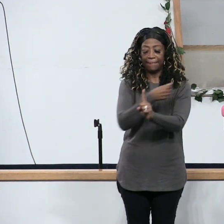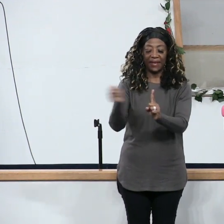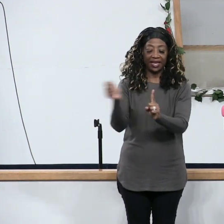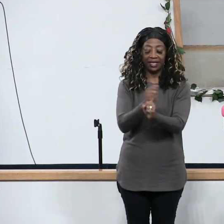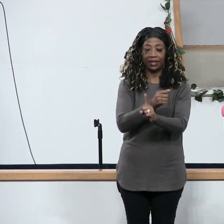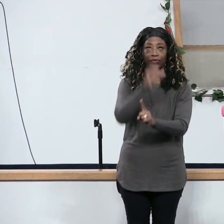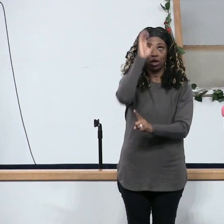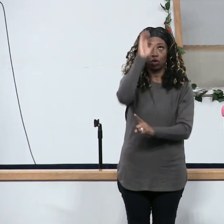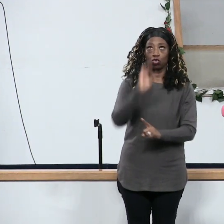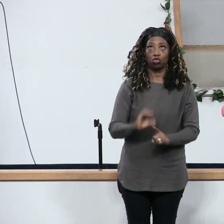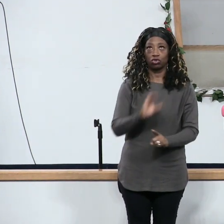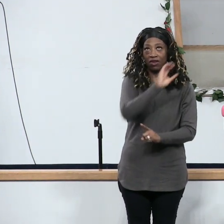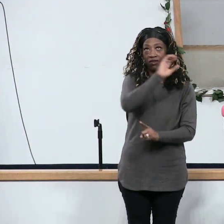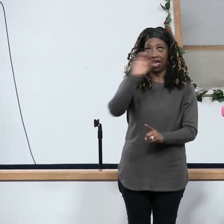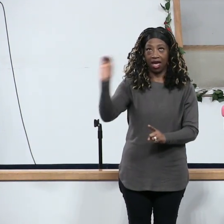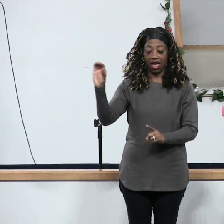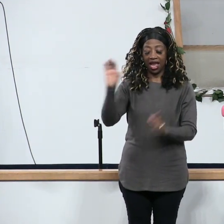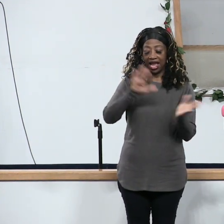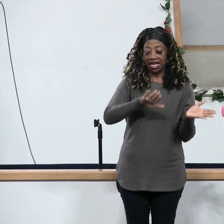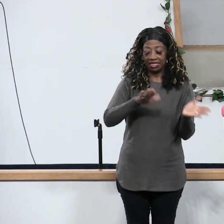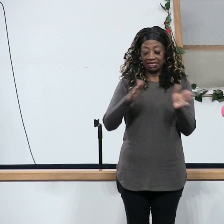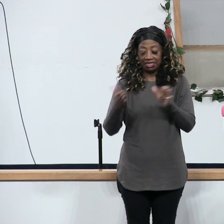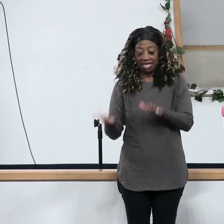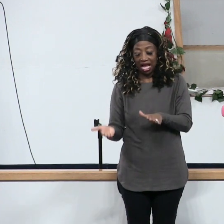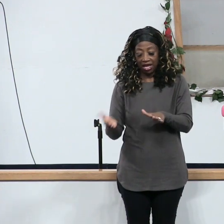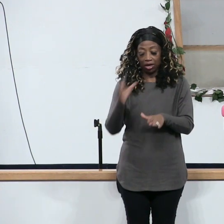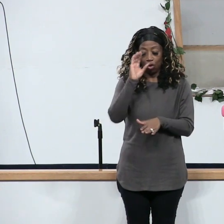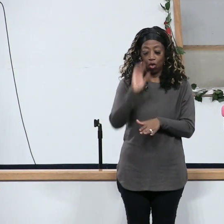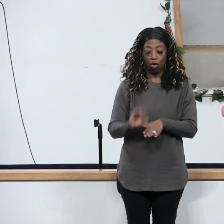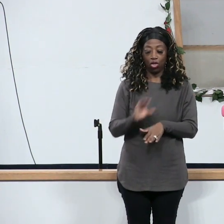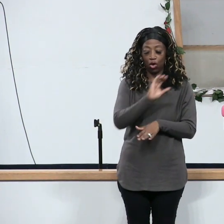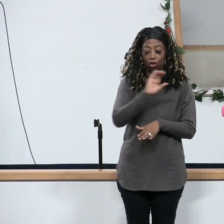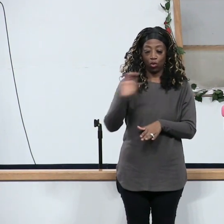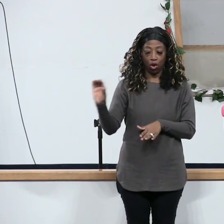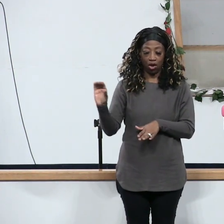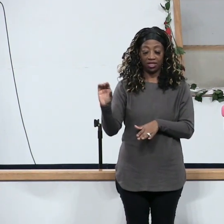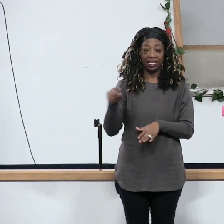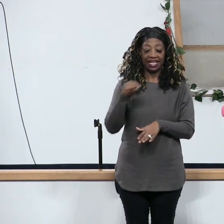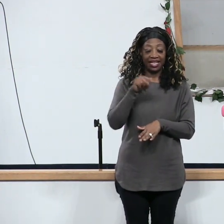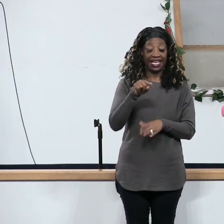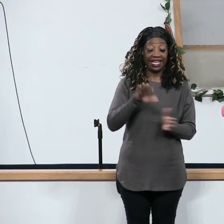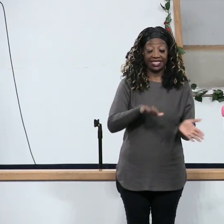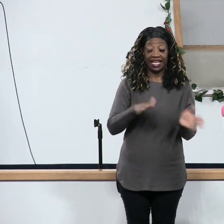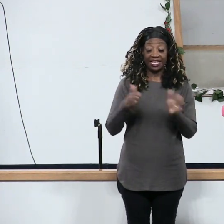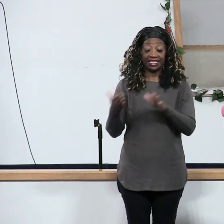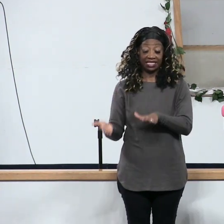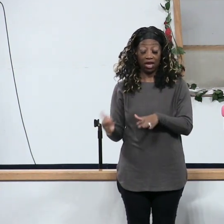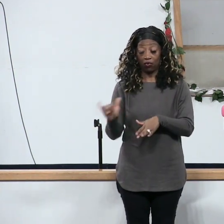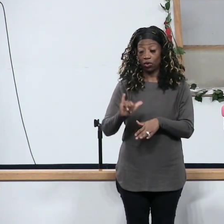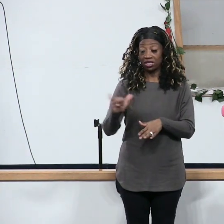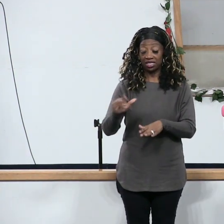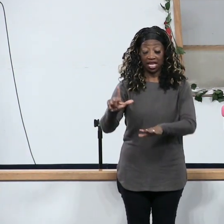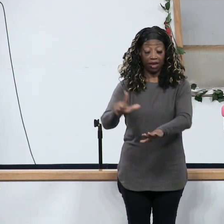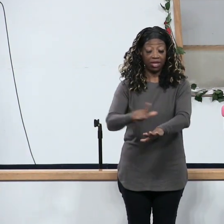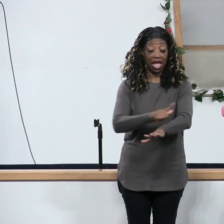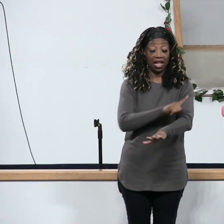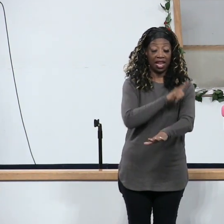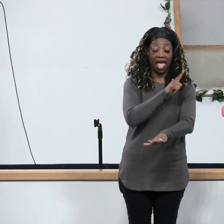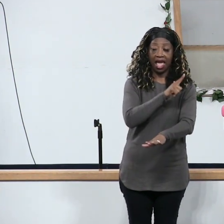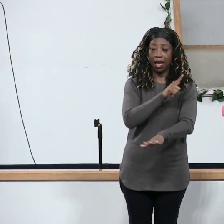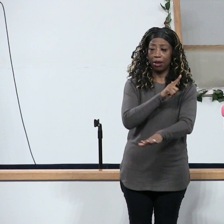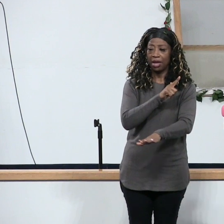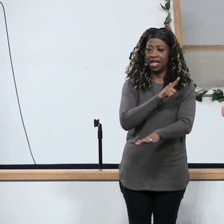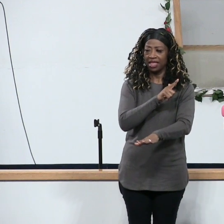on the cross. His sacrificial death was like the lamb the Hebrews